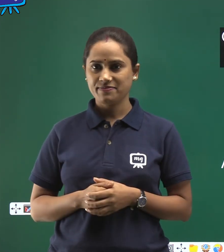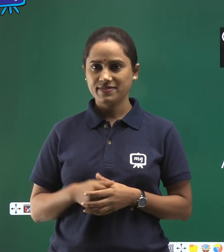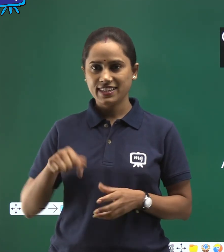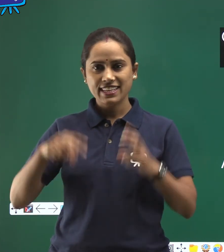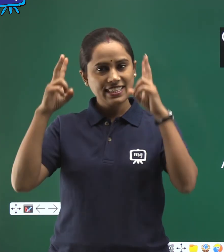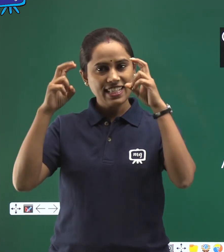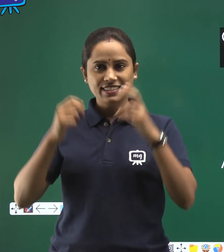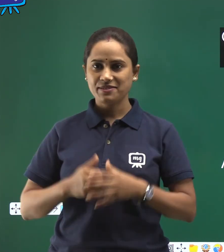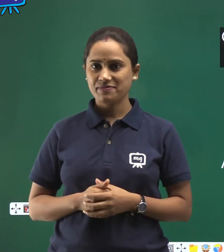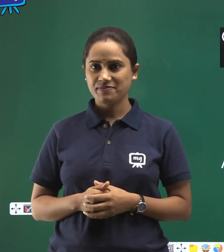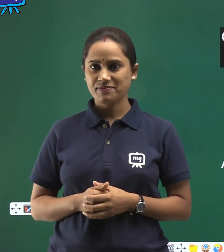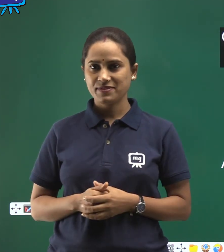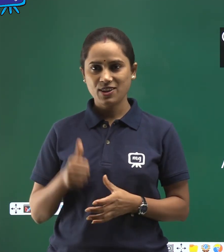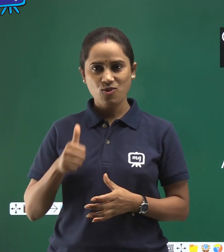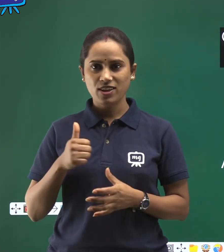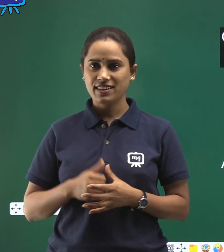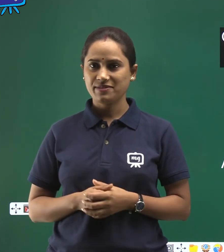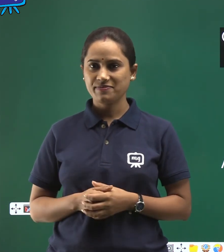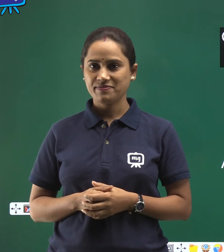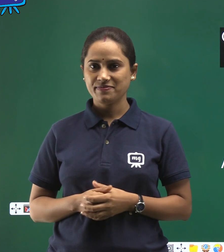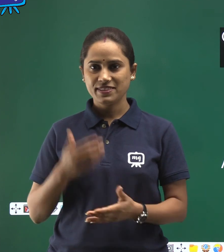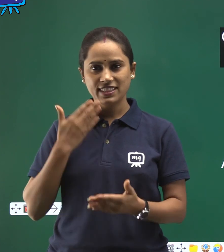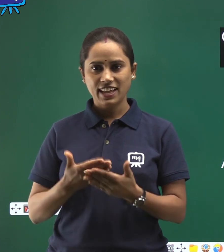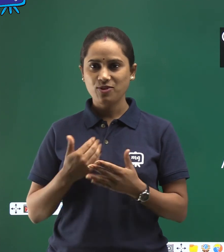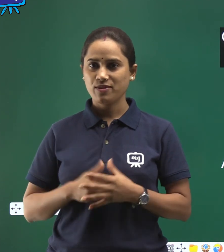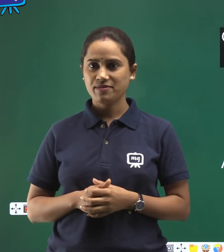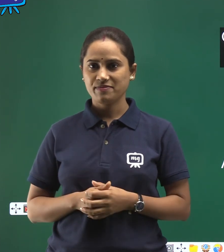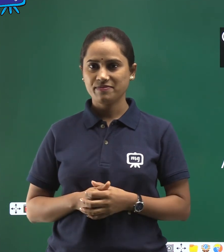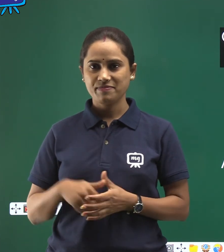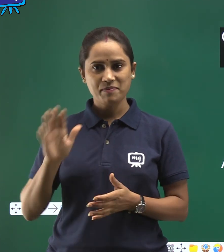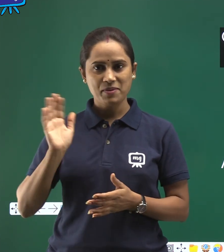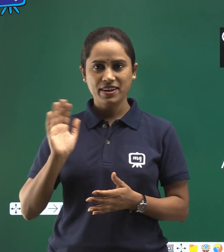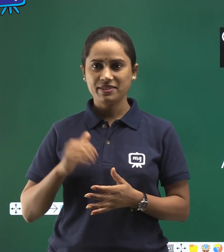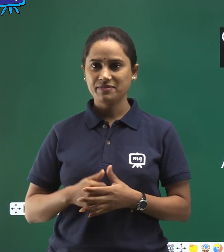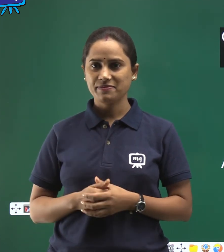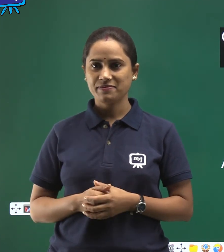this lesson. Okay, thank you. Bye bye.